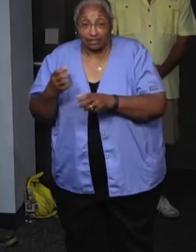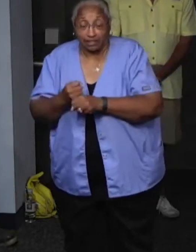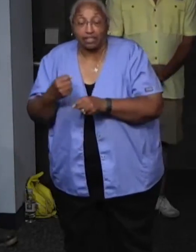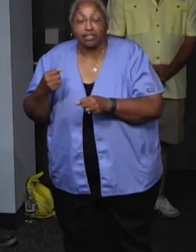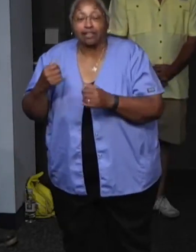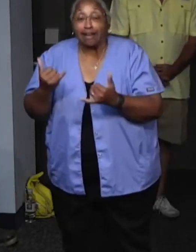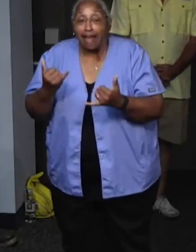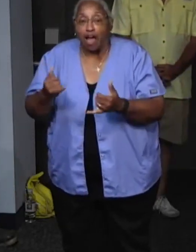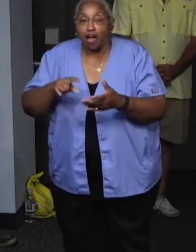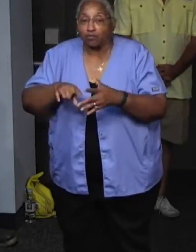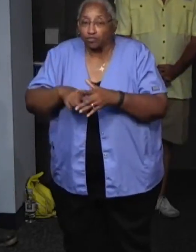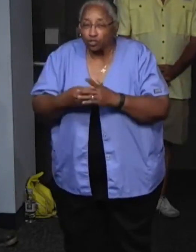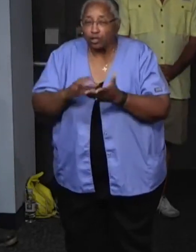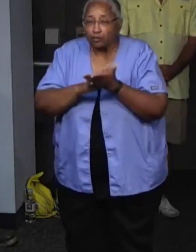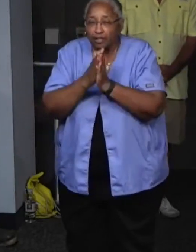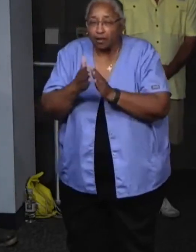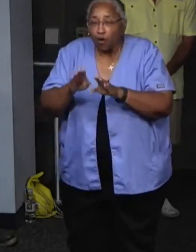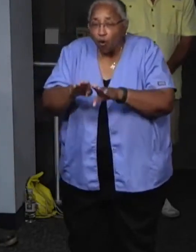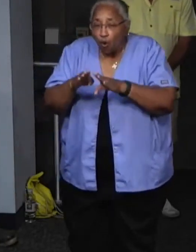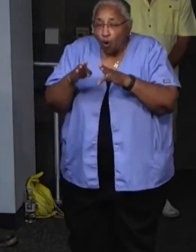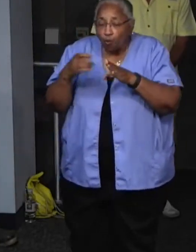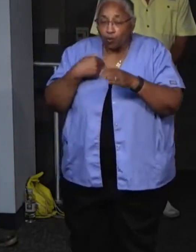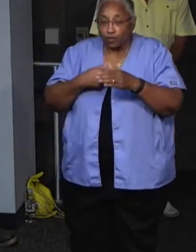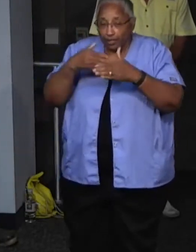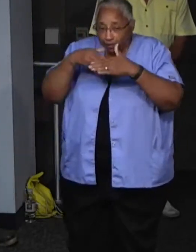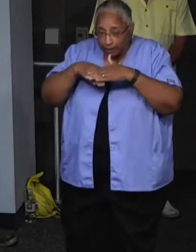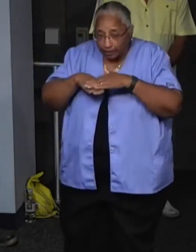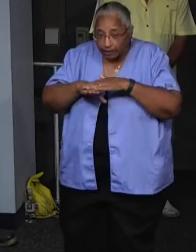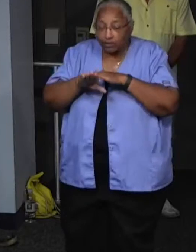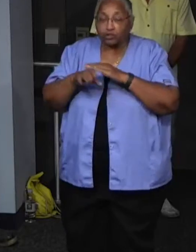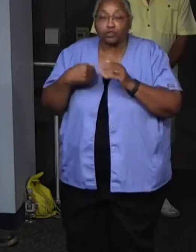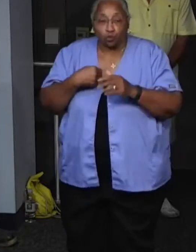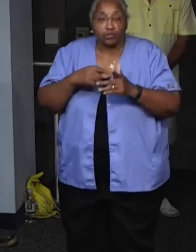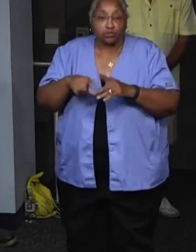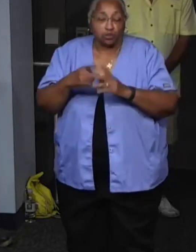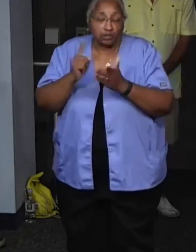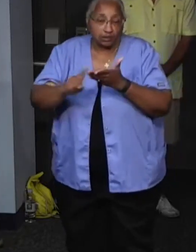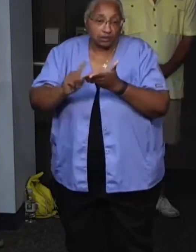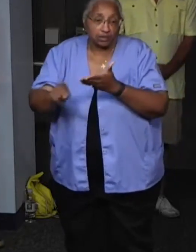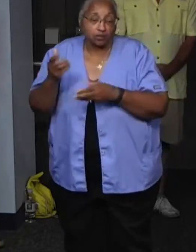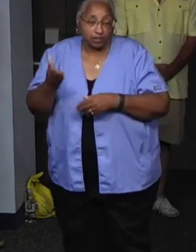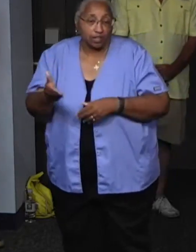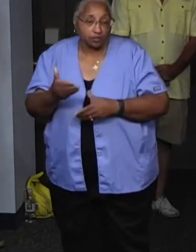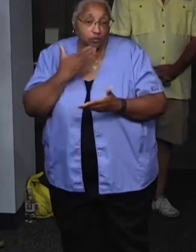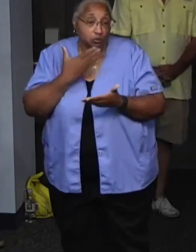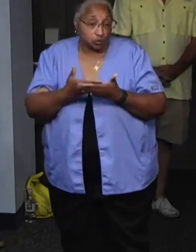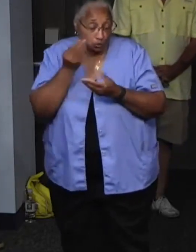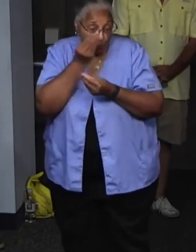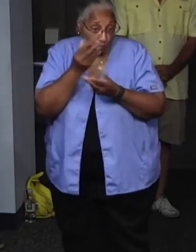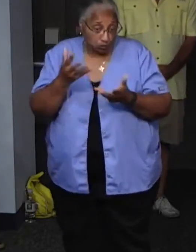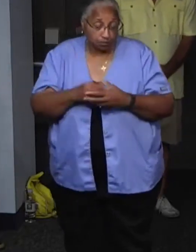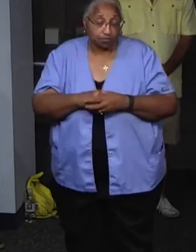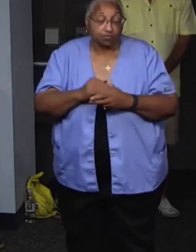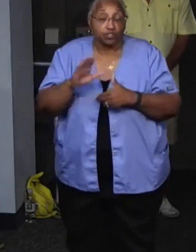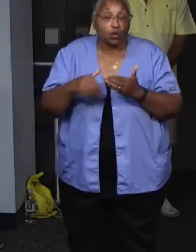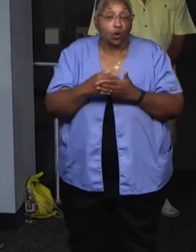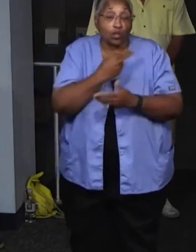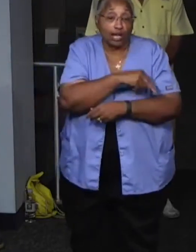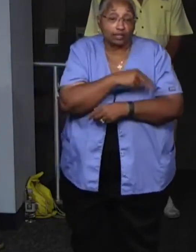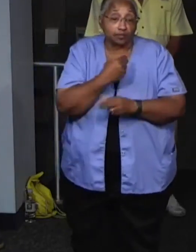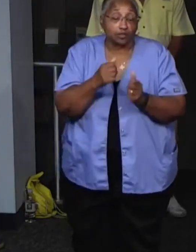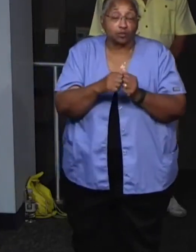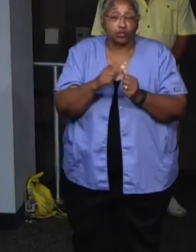have become opened. So we're making a great headway there as well. All hospitals yesterday, with